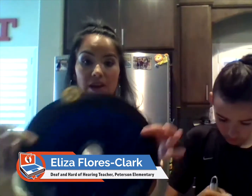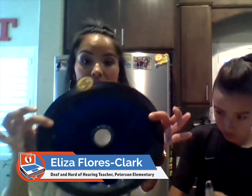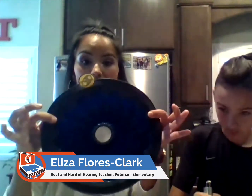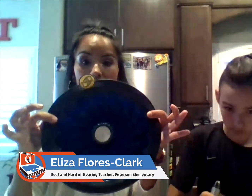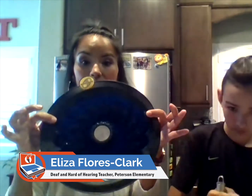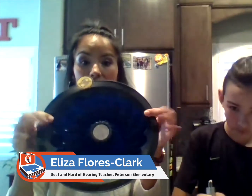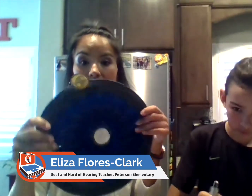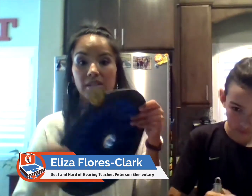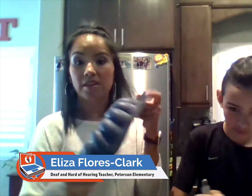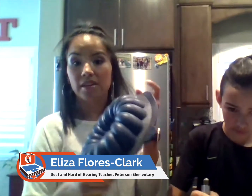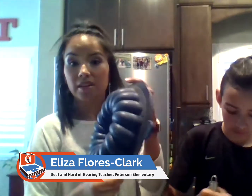here